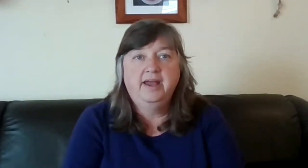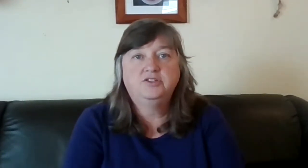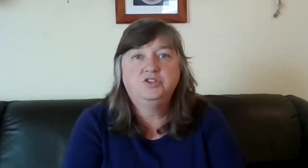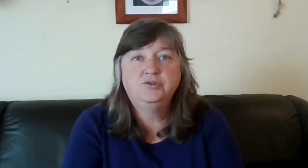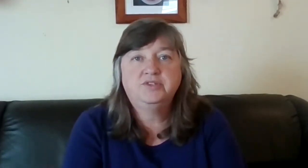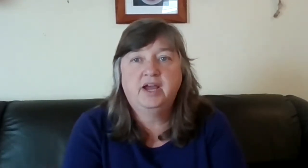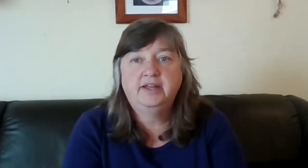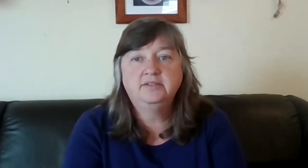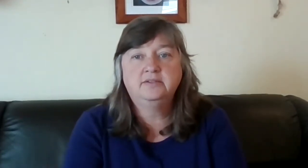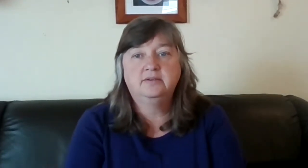has two signs.